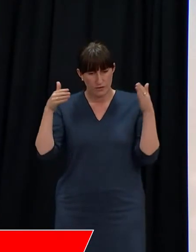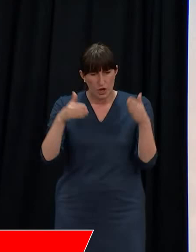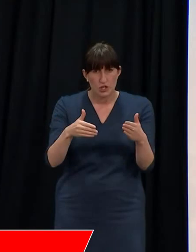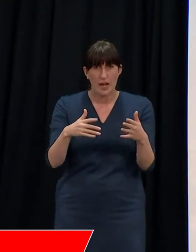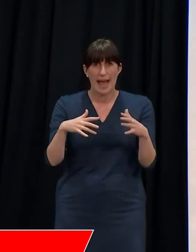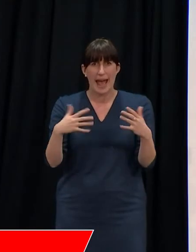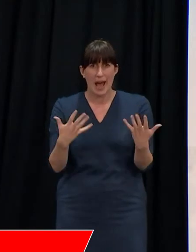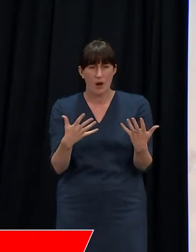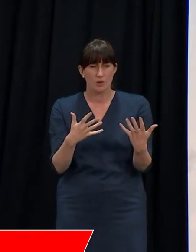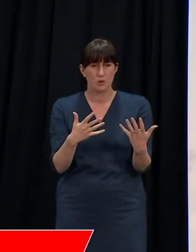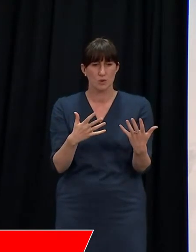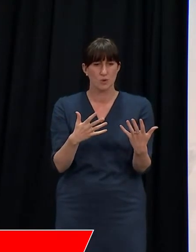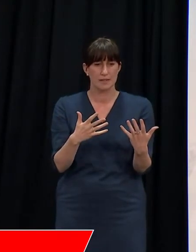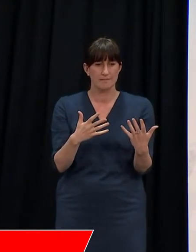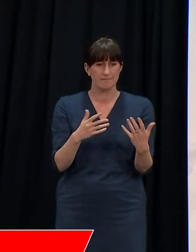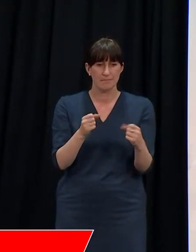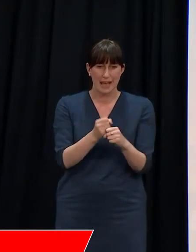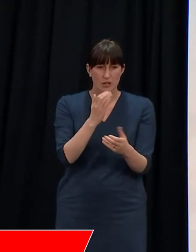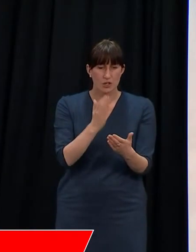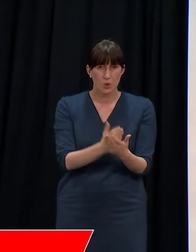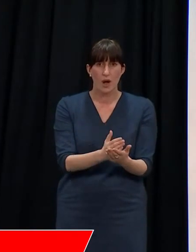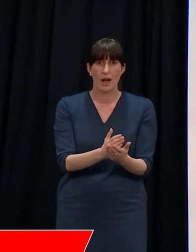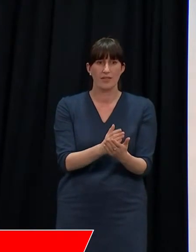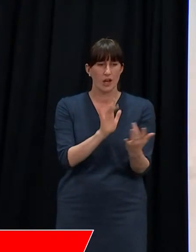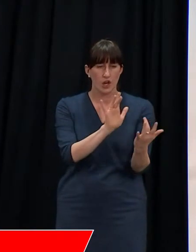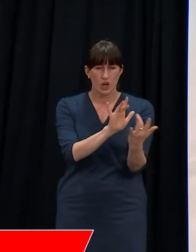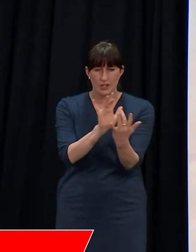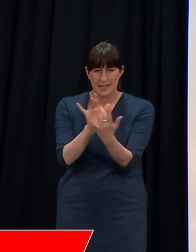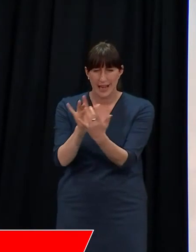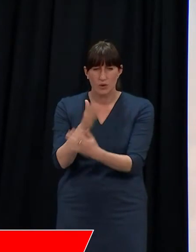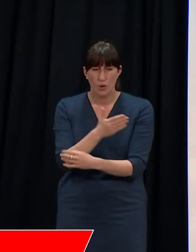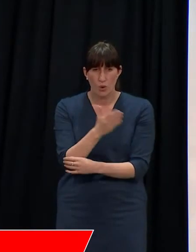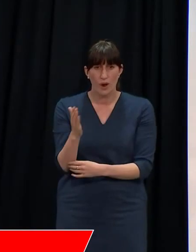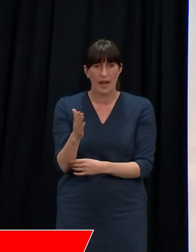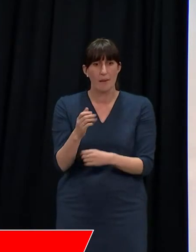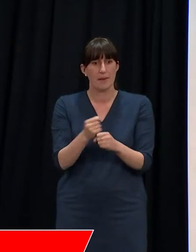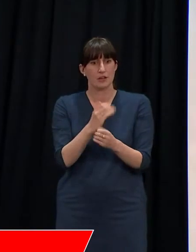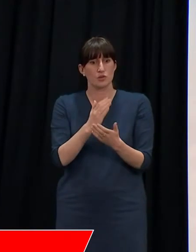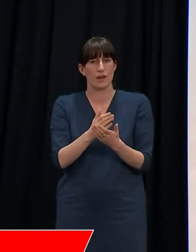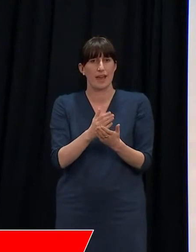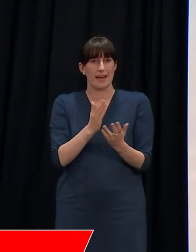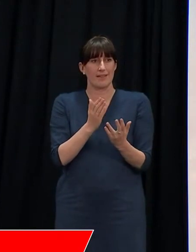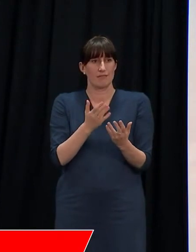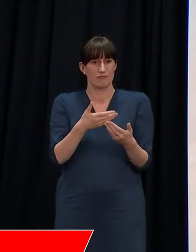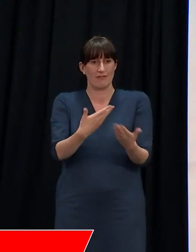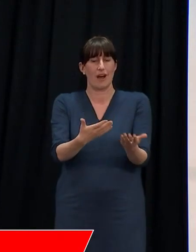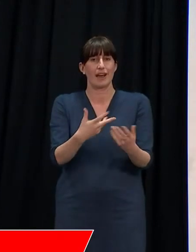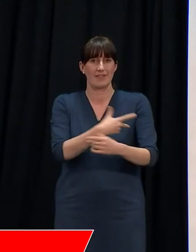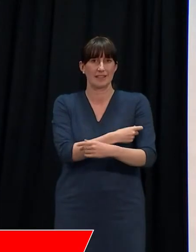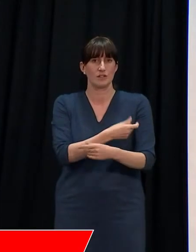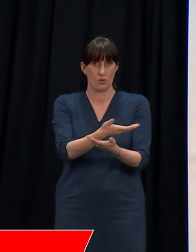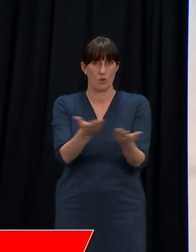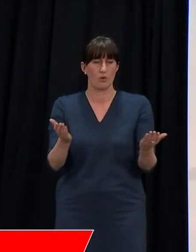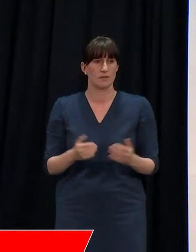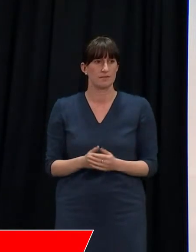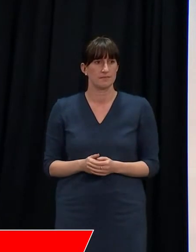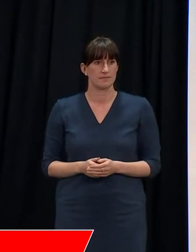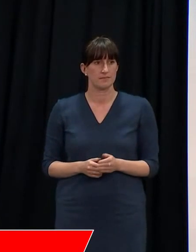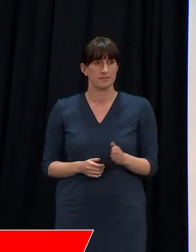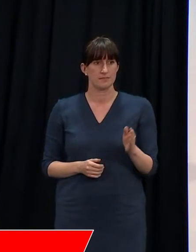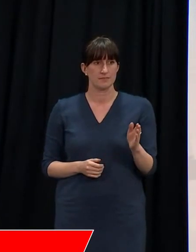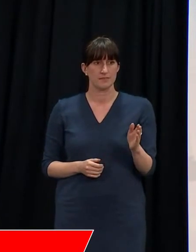can make sure that they're getting the best coverage of vaccination within the communities that they serve. They're having to be innovative by way